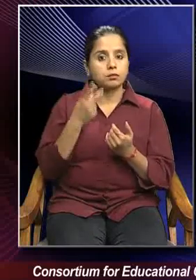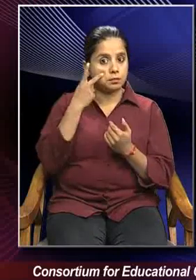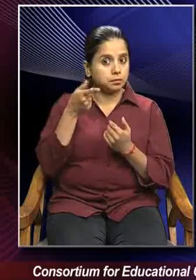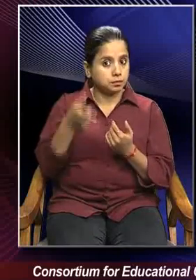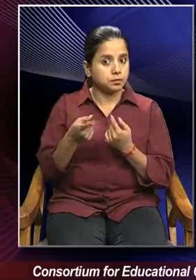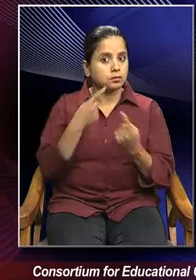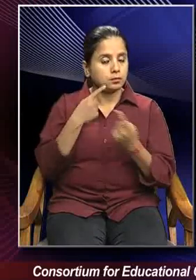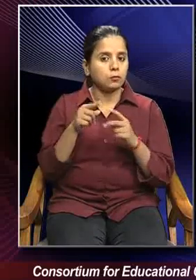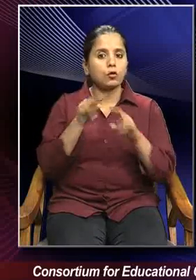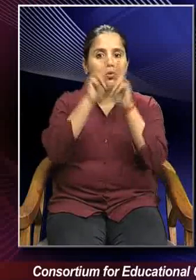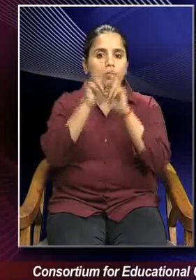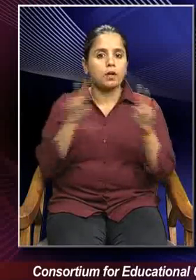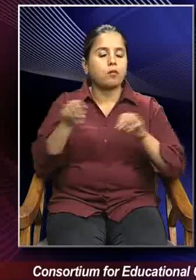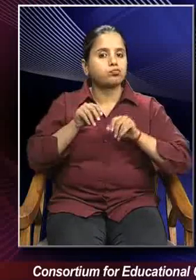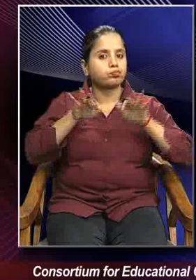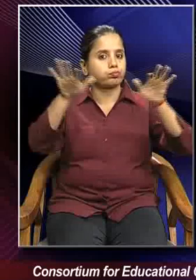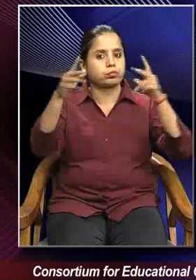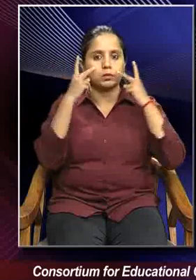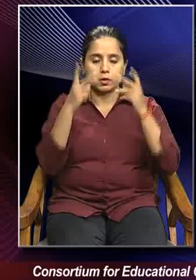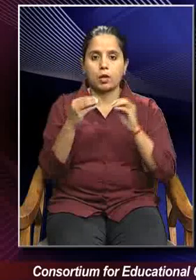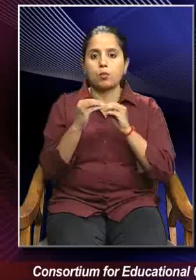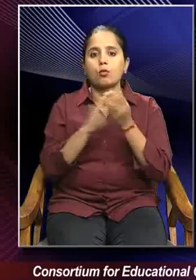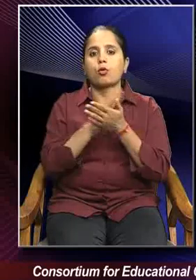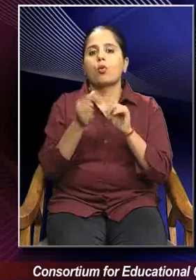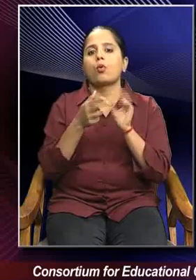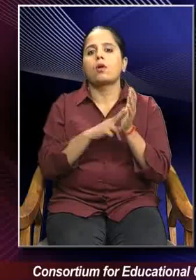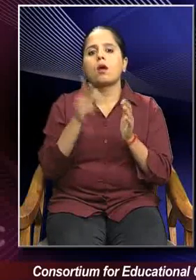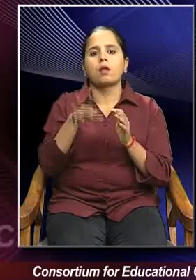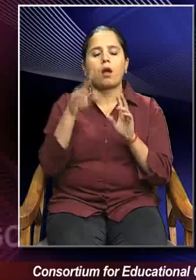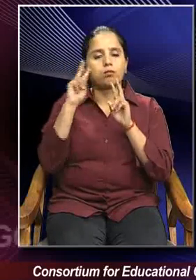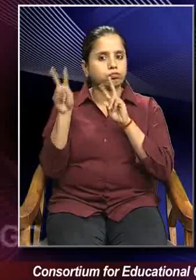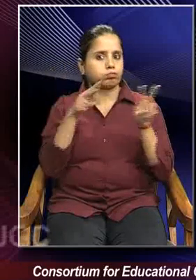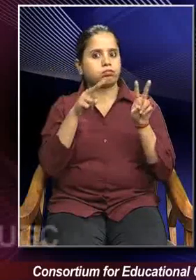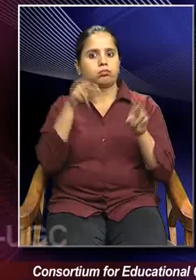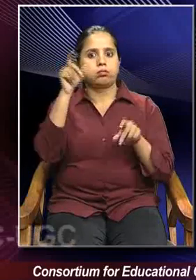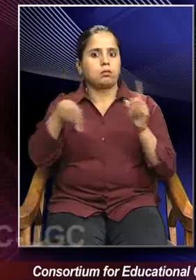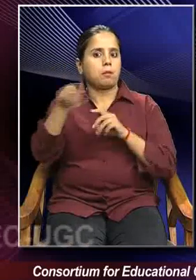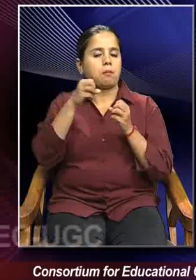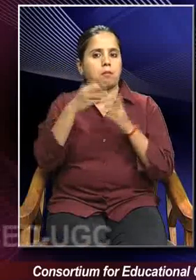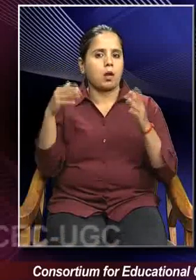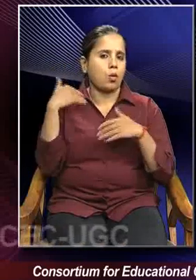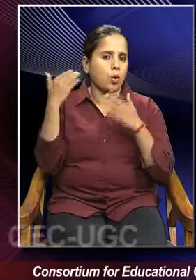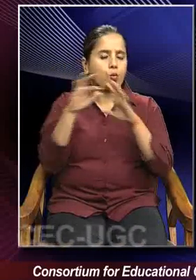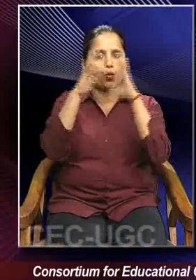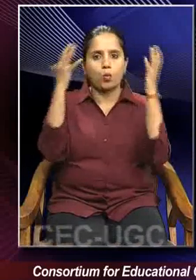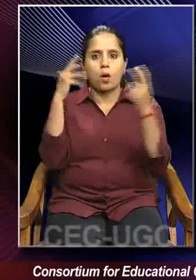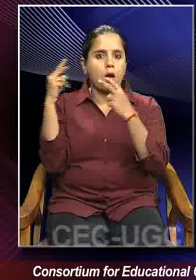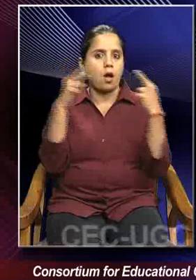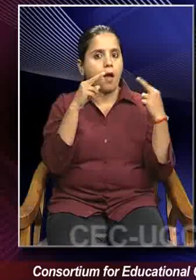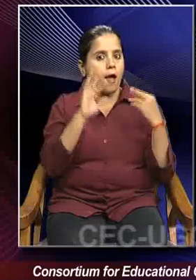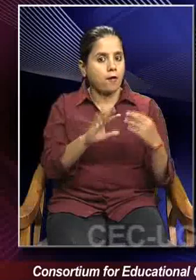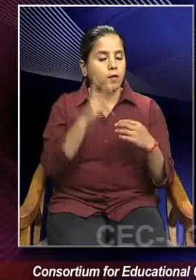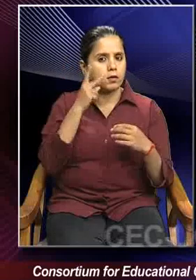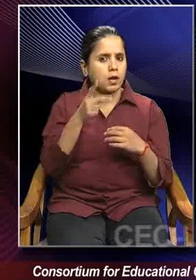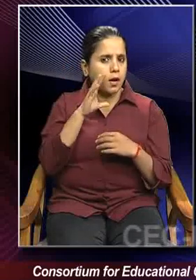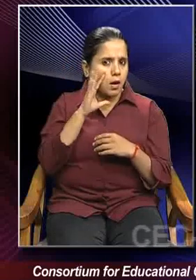to international reach, Bhutan has drawn attention from throughout the world for